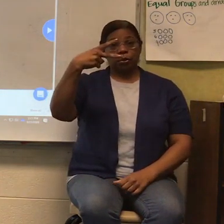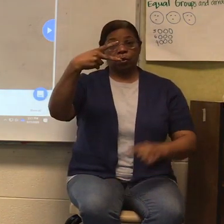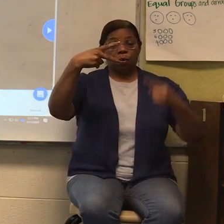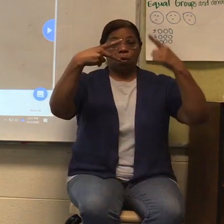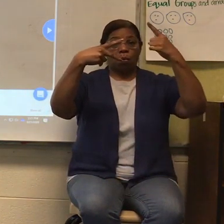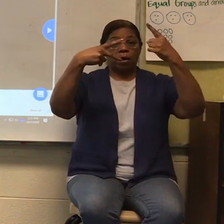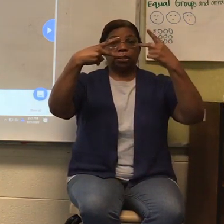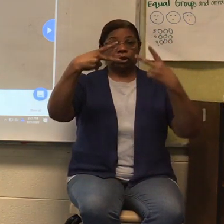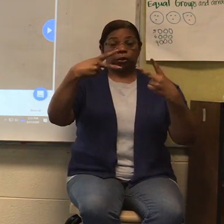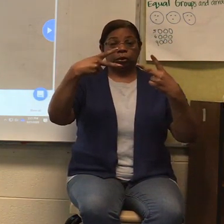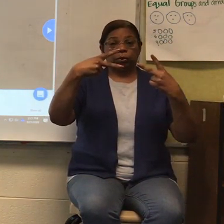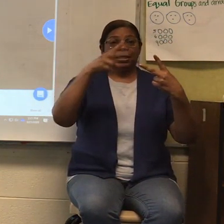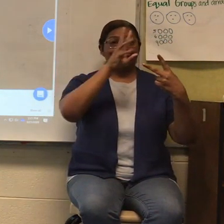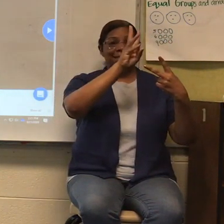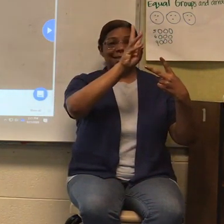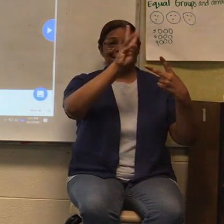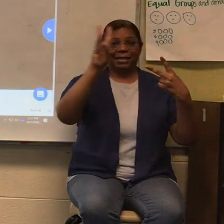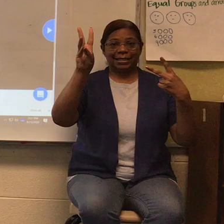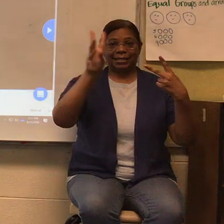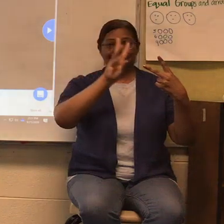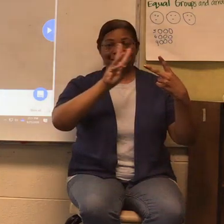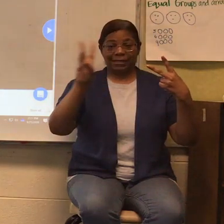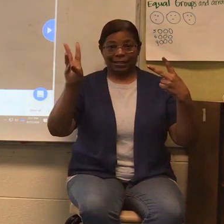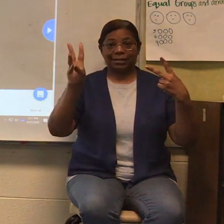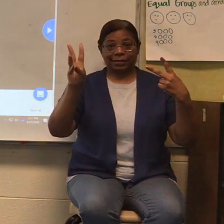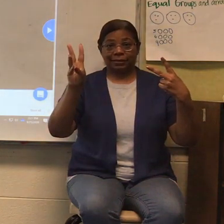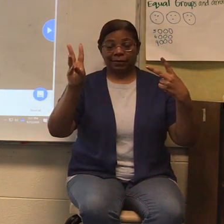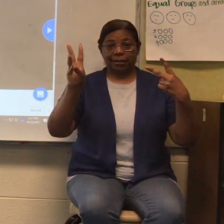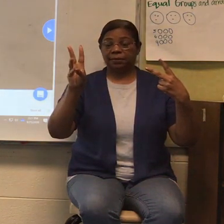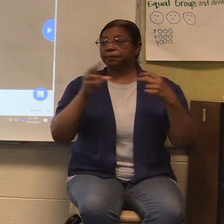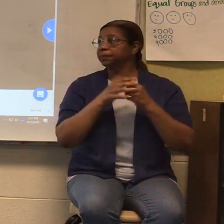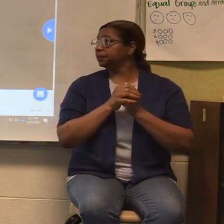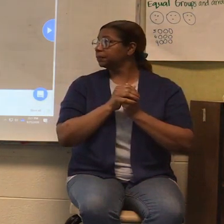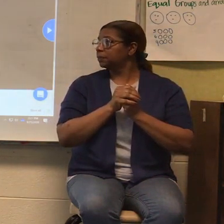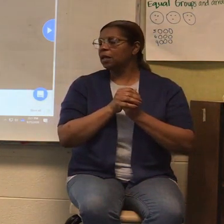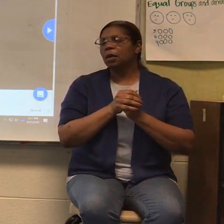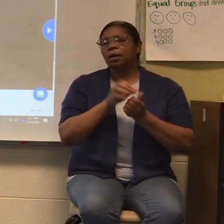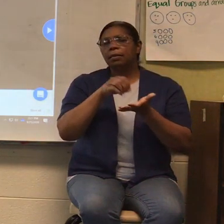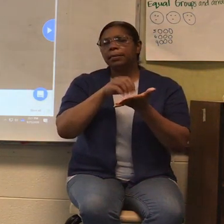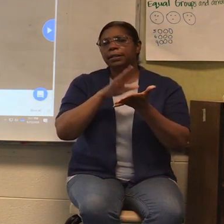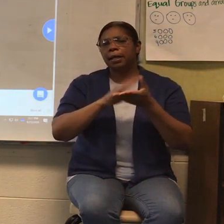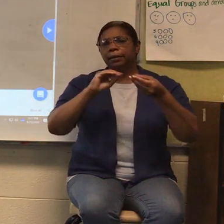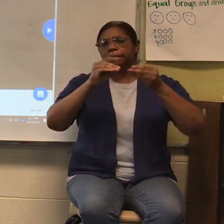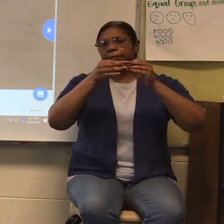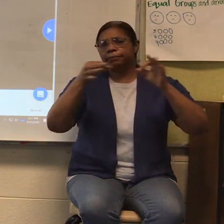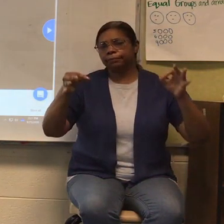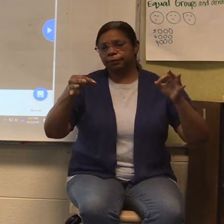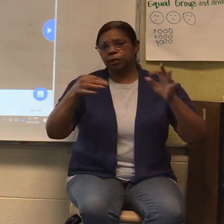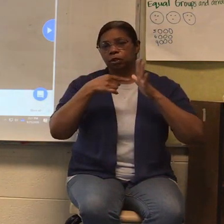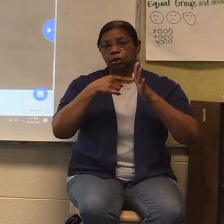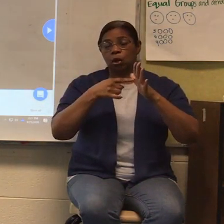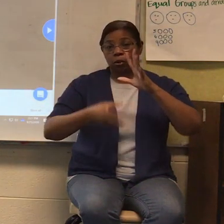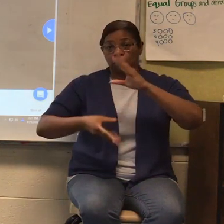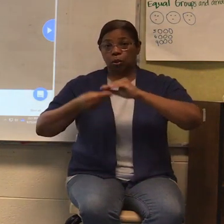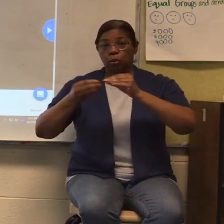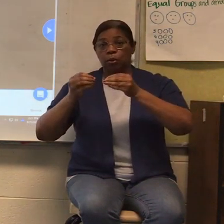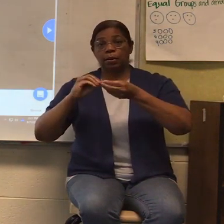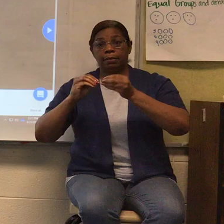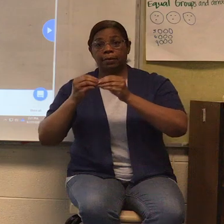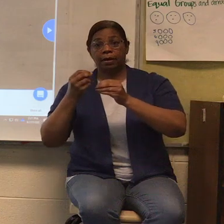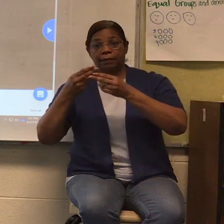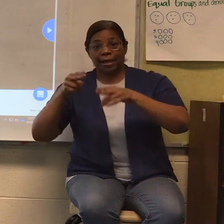of six eggs, or six in each of the rows. Write an equation to show the total number of eggs in the